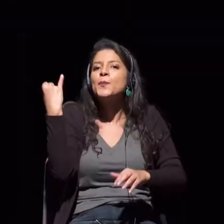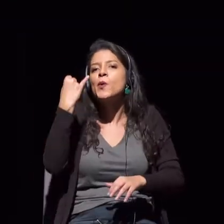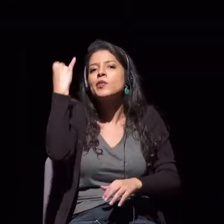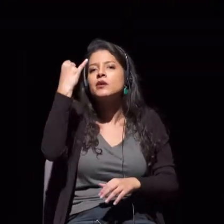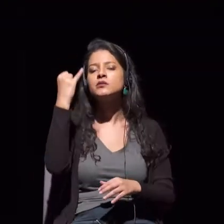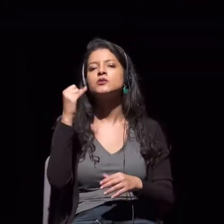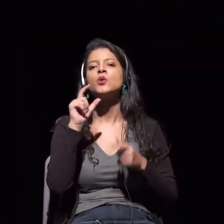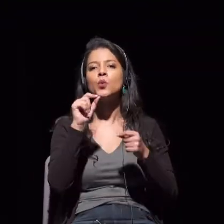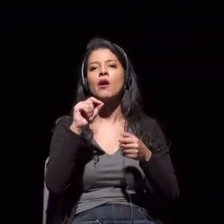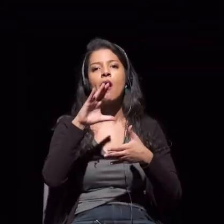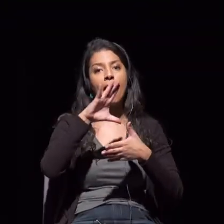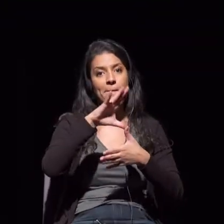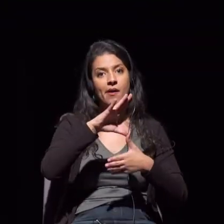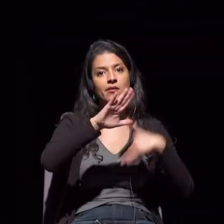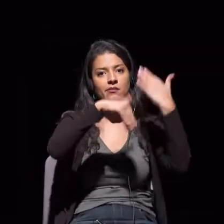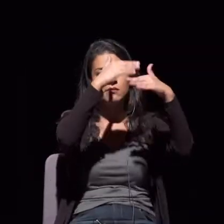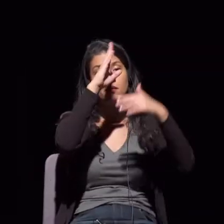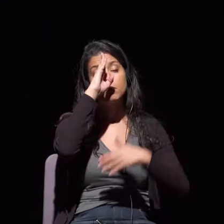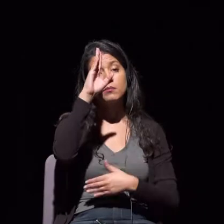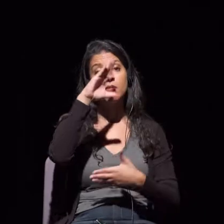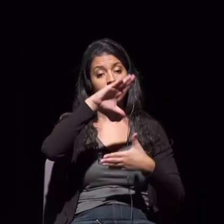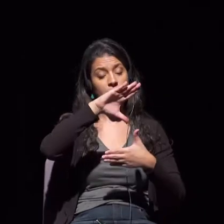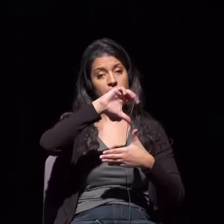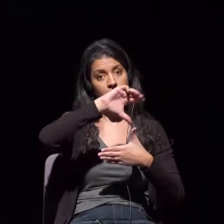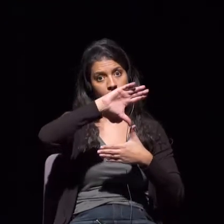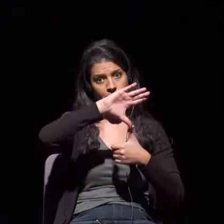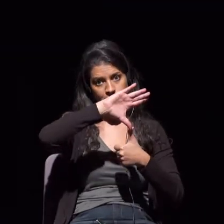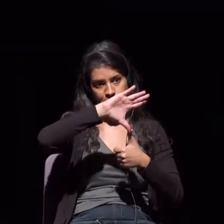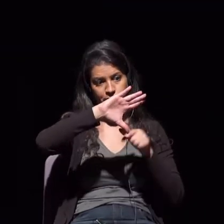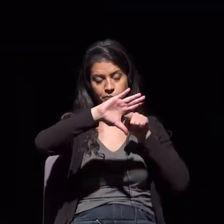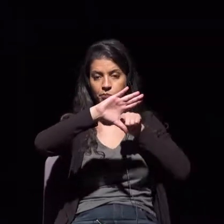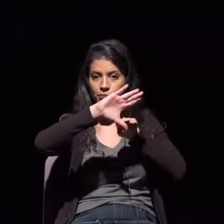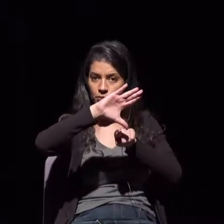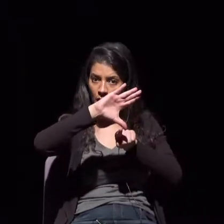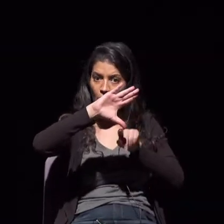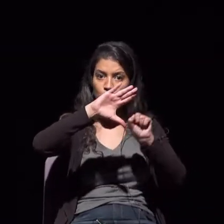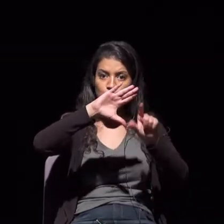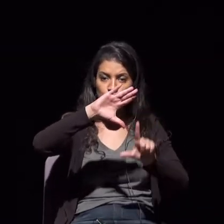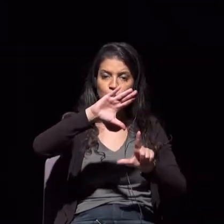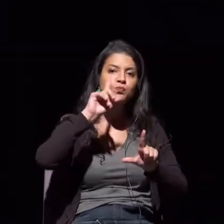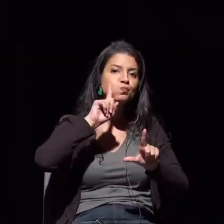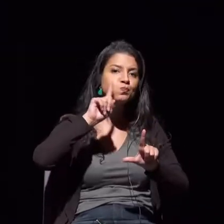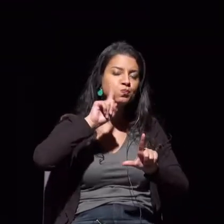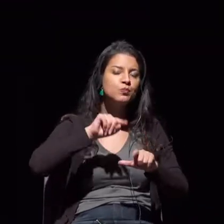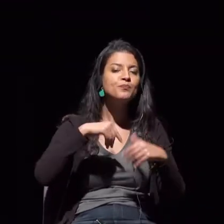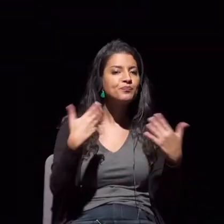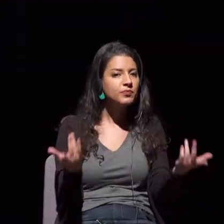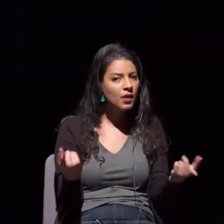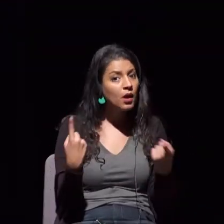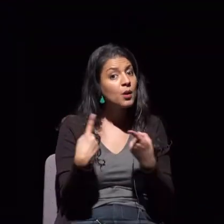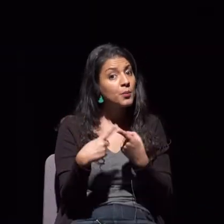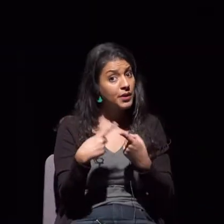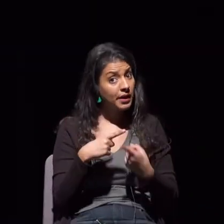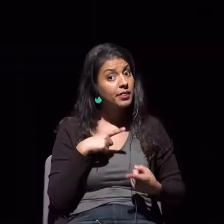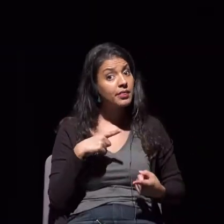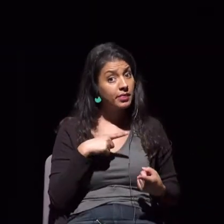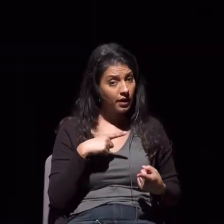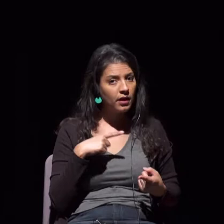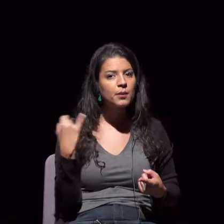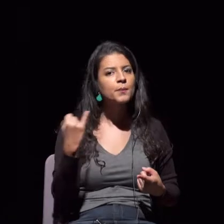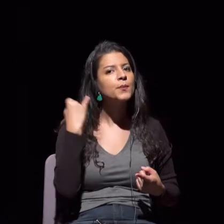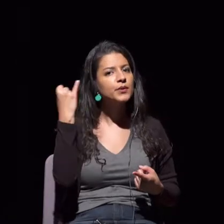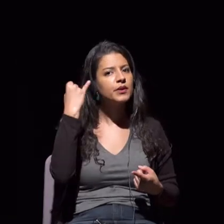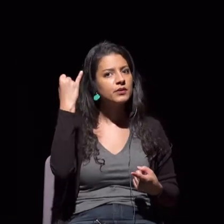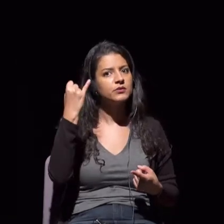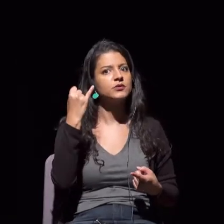to be, and yet it's an invisible history because it had a function during its moment, and now after